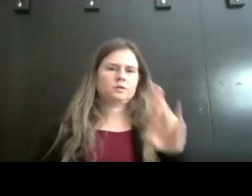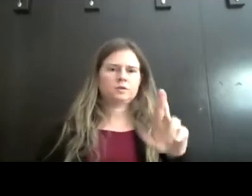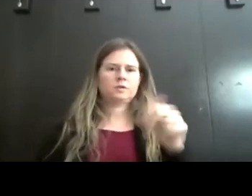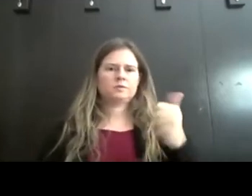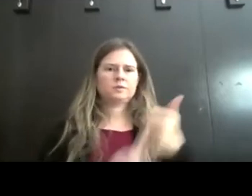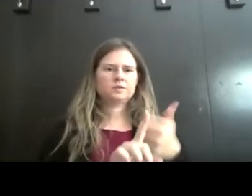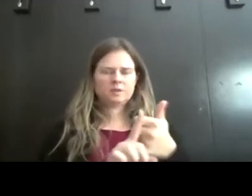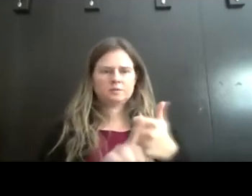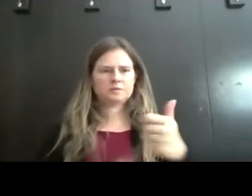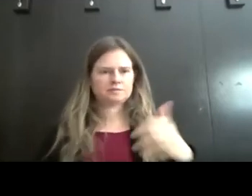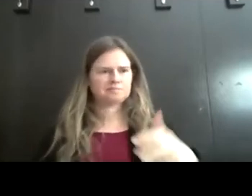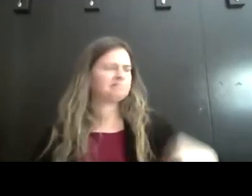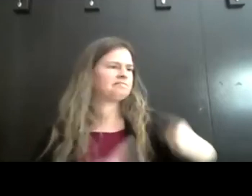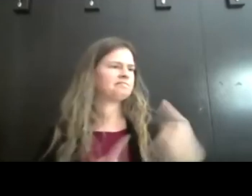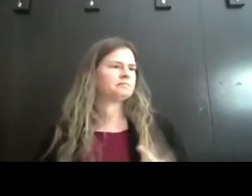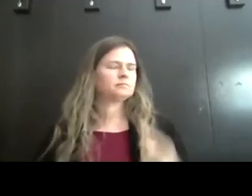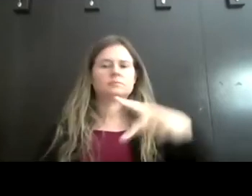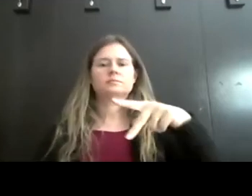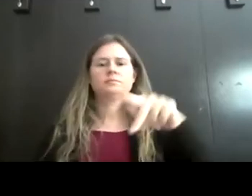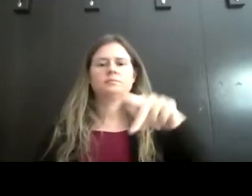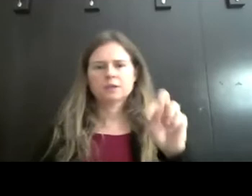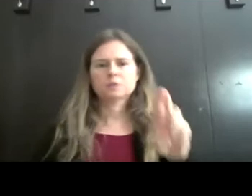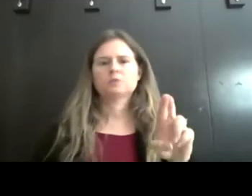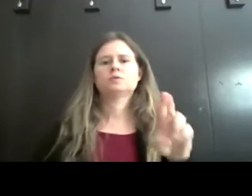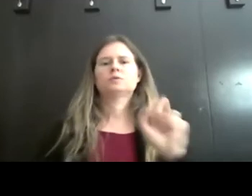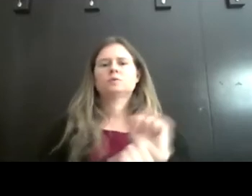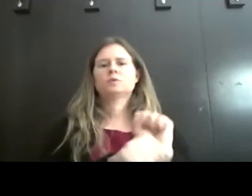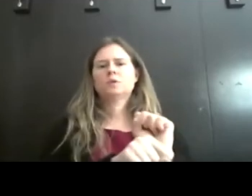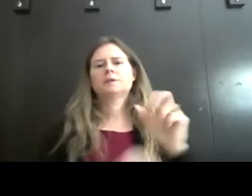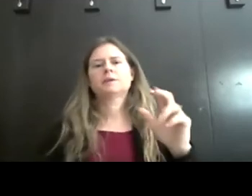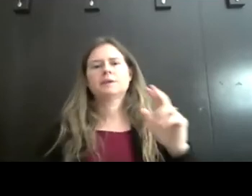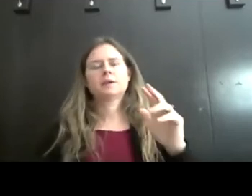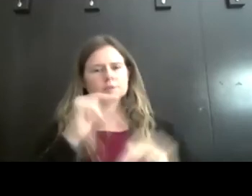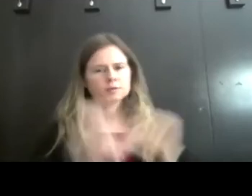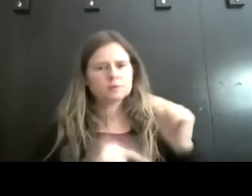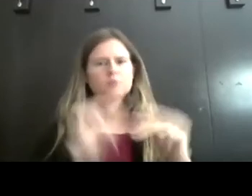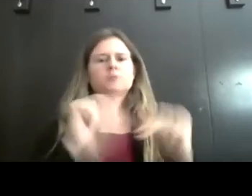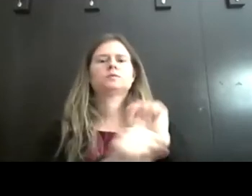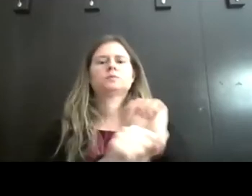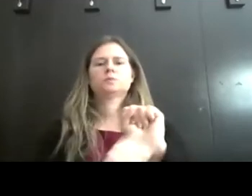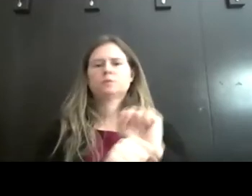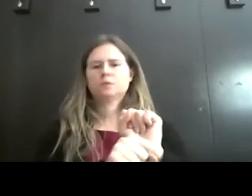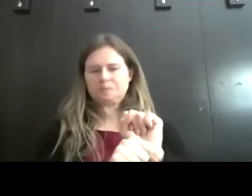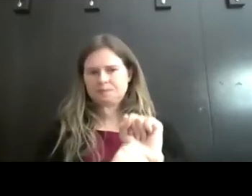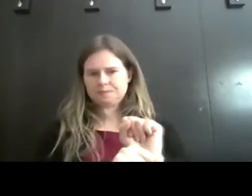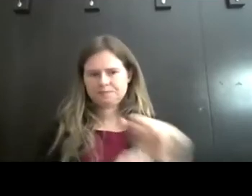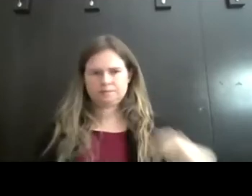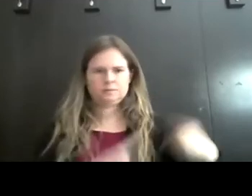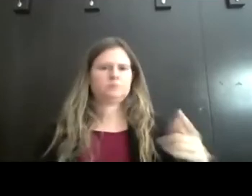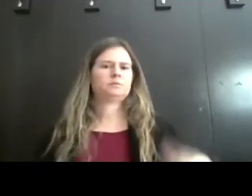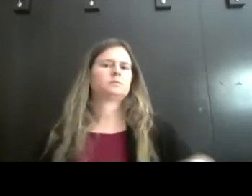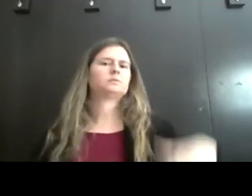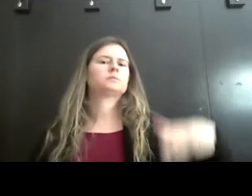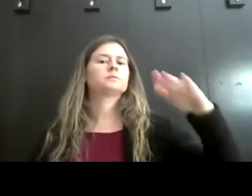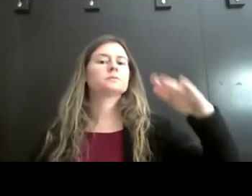since being a young man, he's been around construction, for example, most of his life. Alan's family has